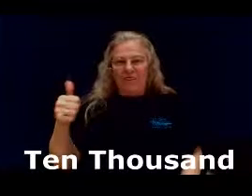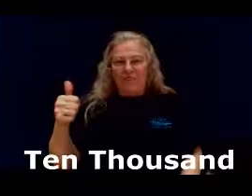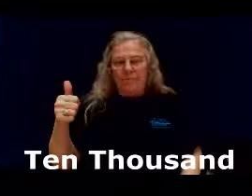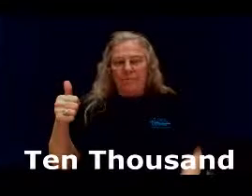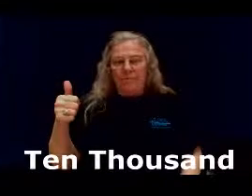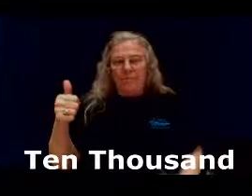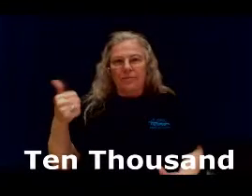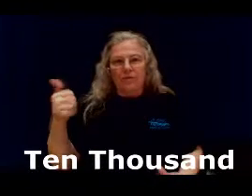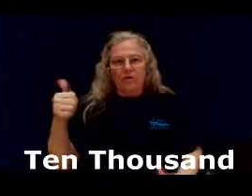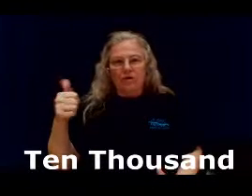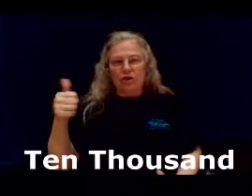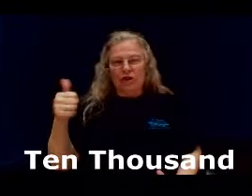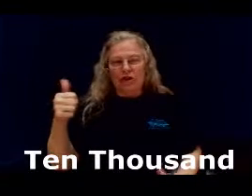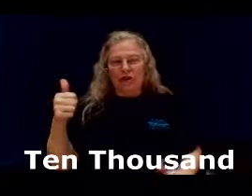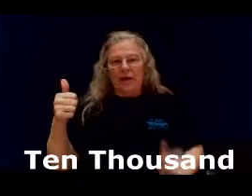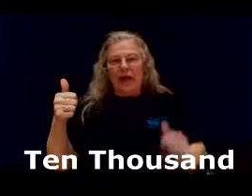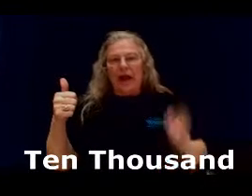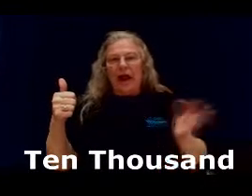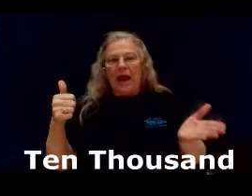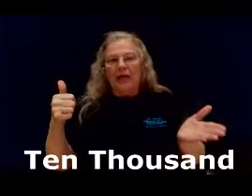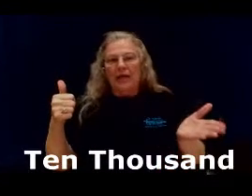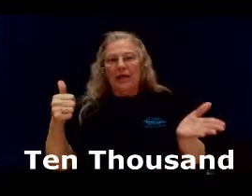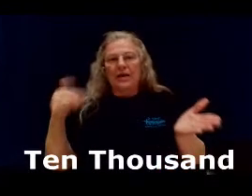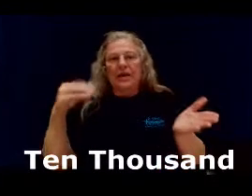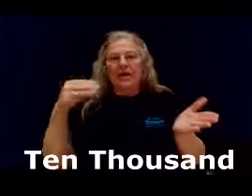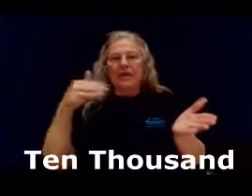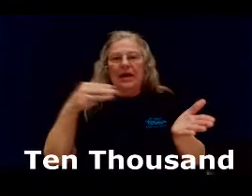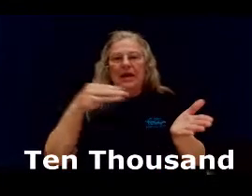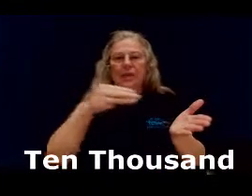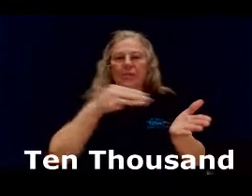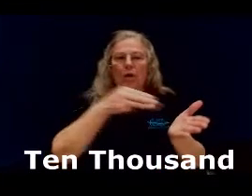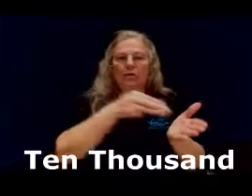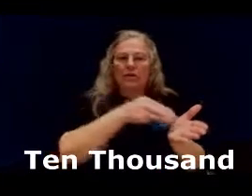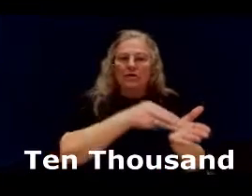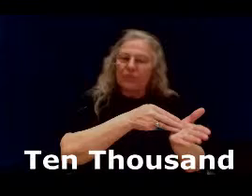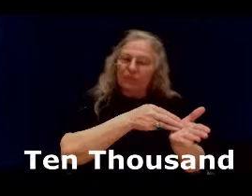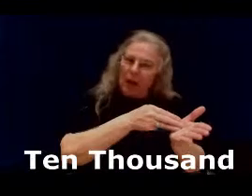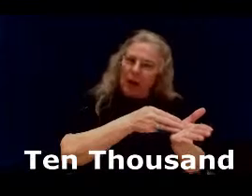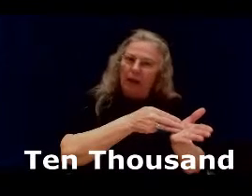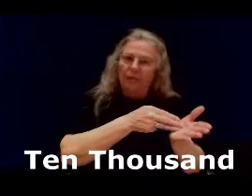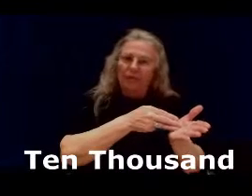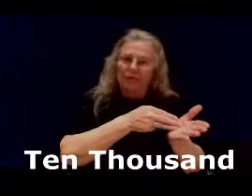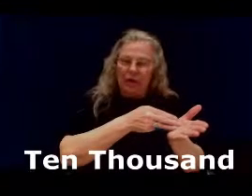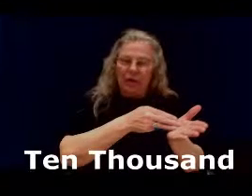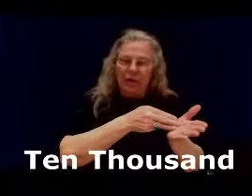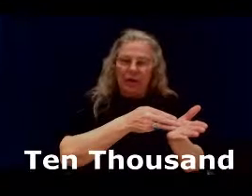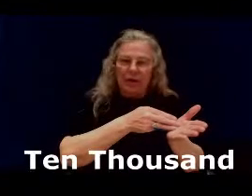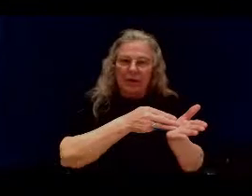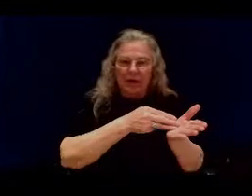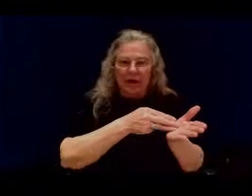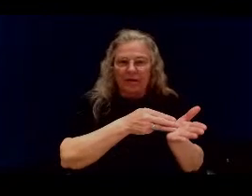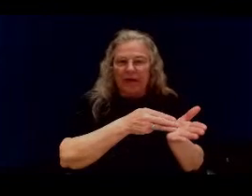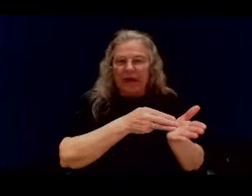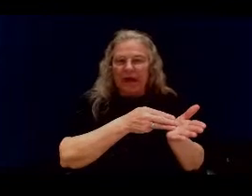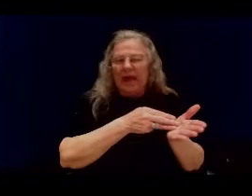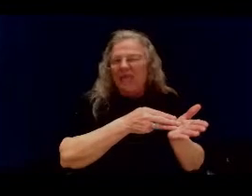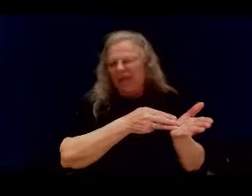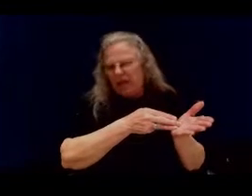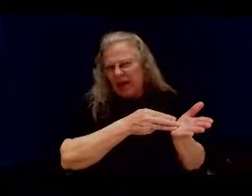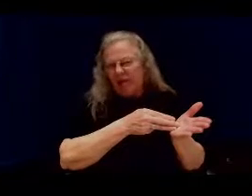Thumb. Just shake it, and then the M goes into the palm of your non-dominant hand. If you think of